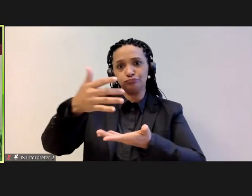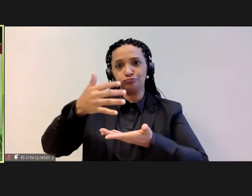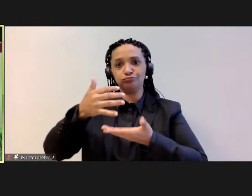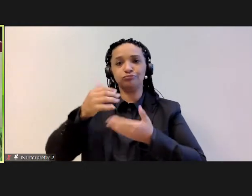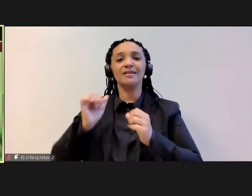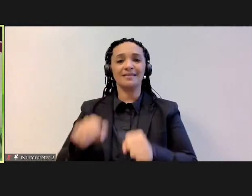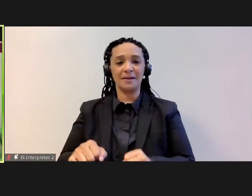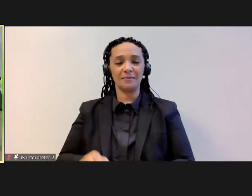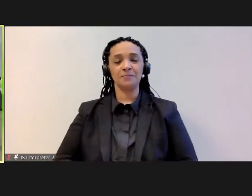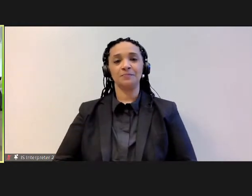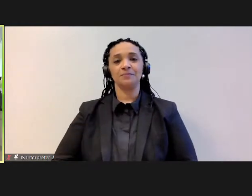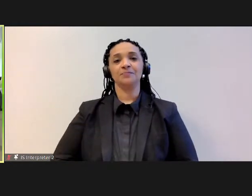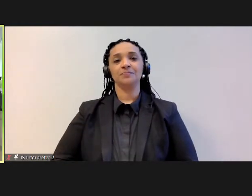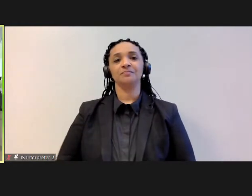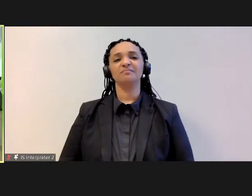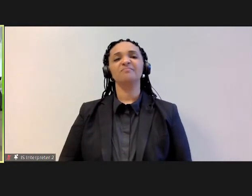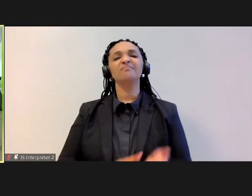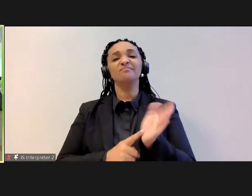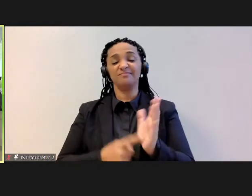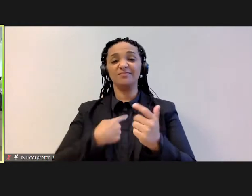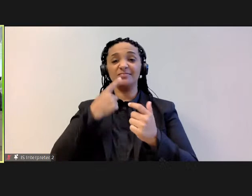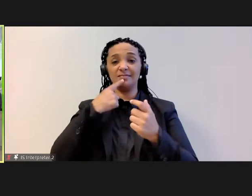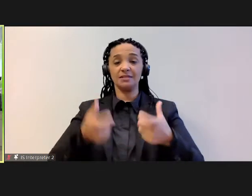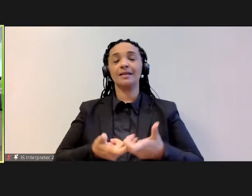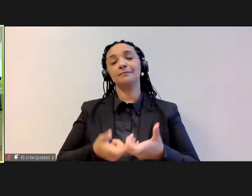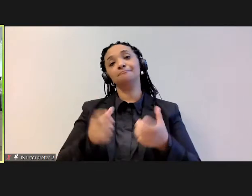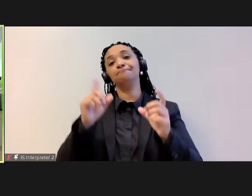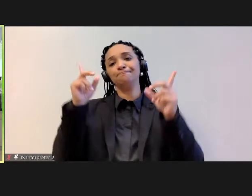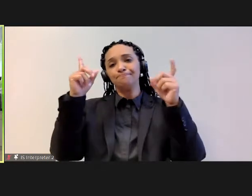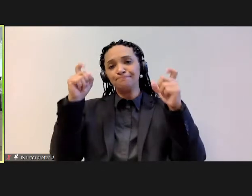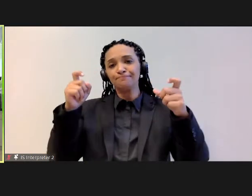So we're talking about big data. We also have opportunities.